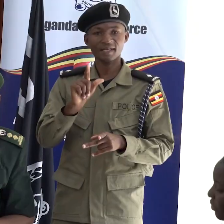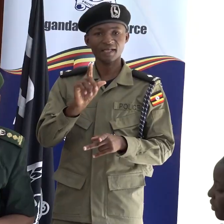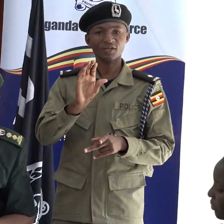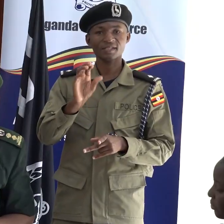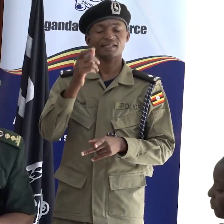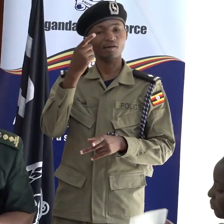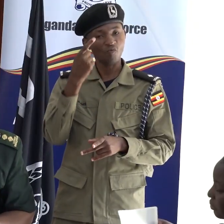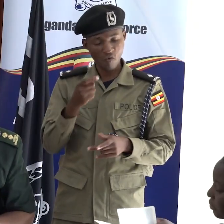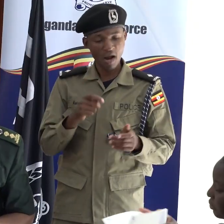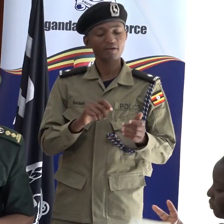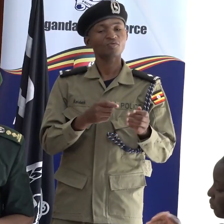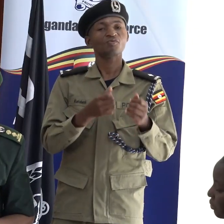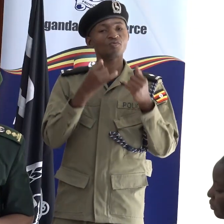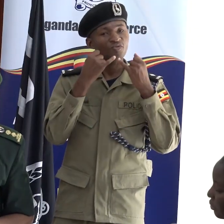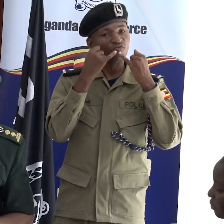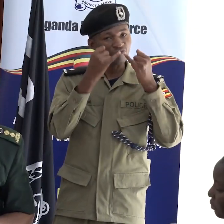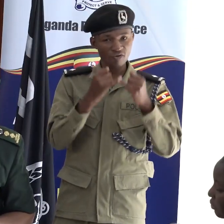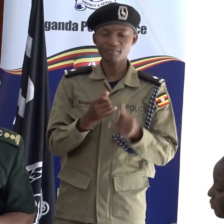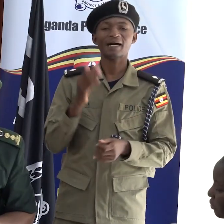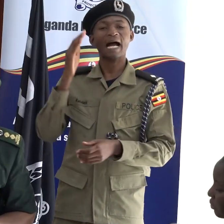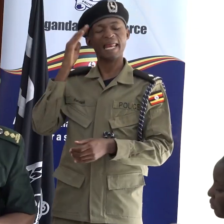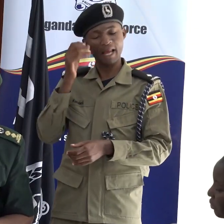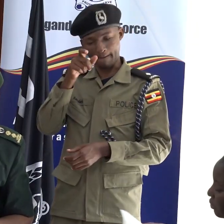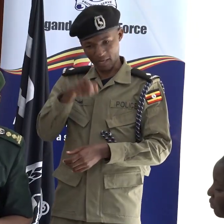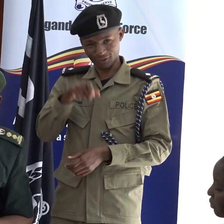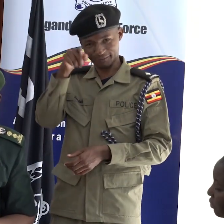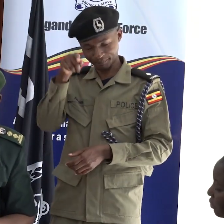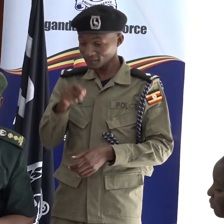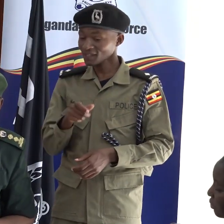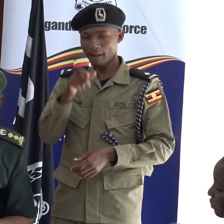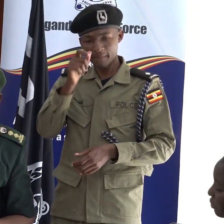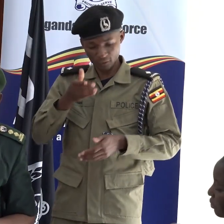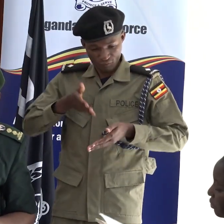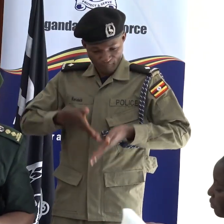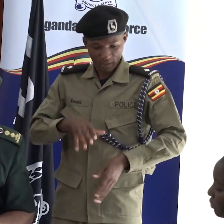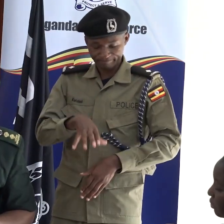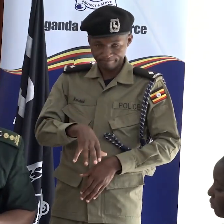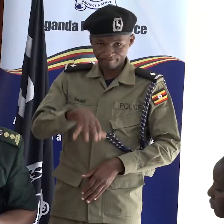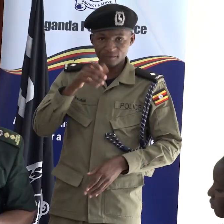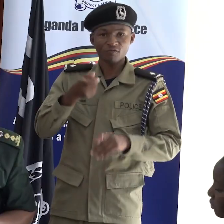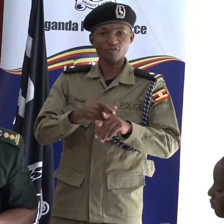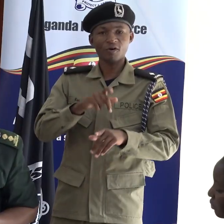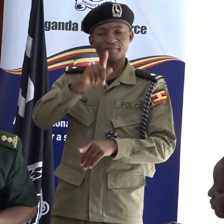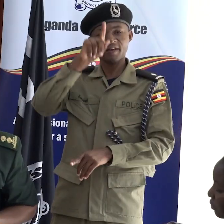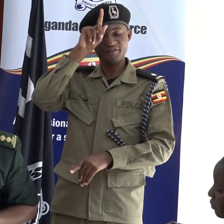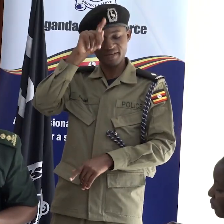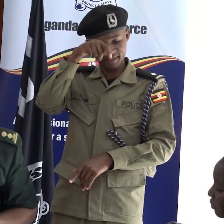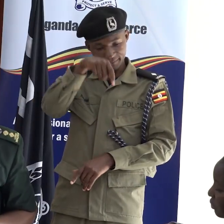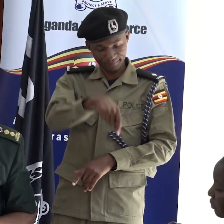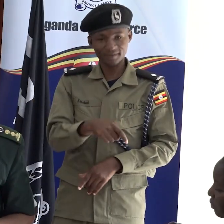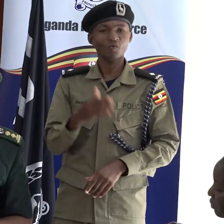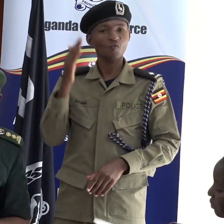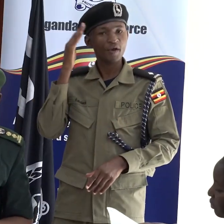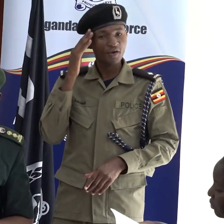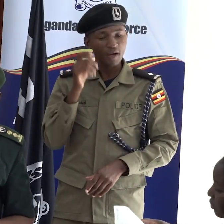know so, and that this person was born, raised here, and we know them as Ugandans.